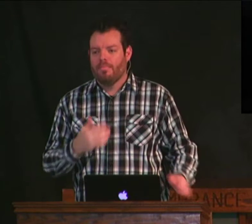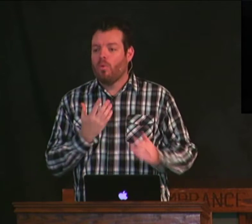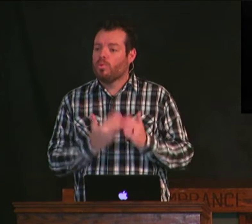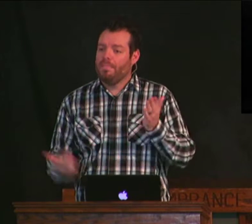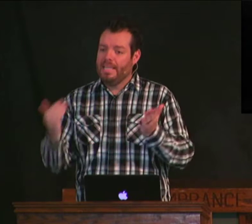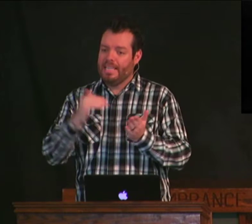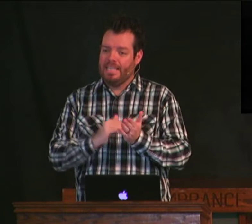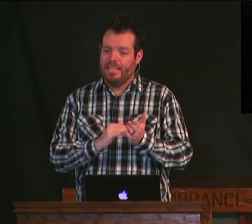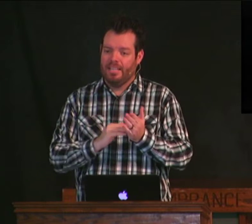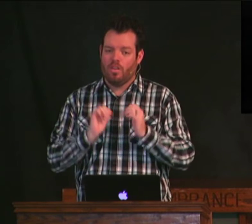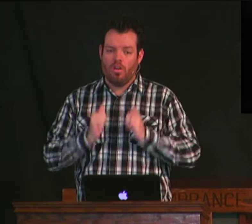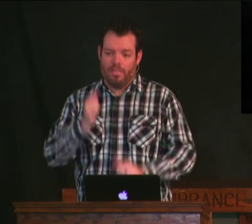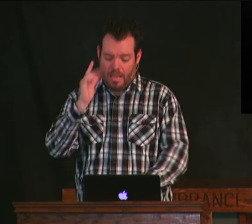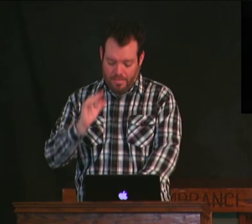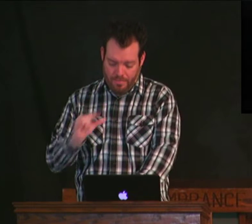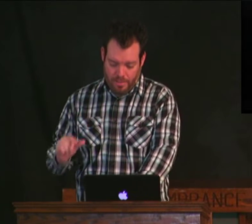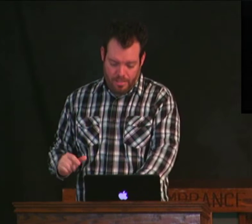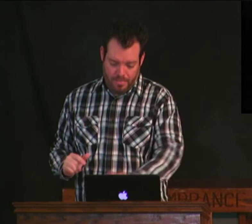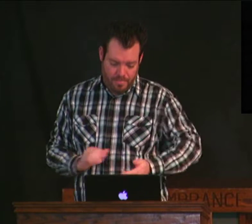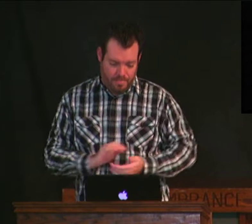I want to repeat again the armor of God first.